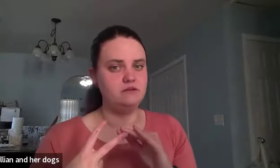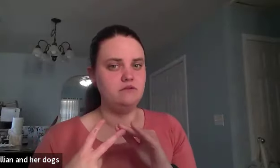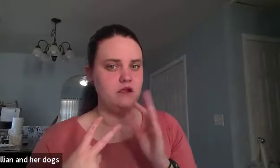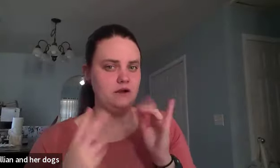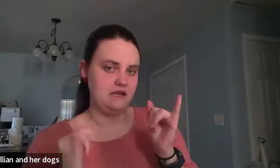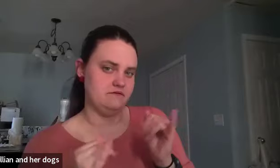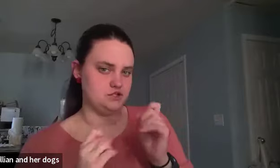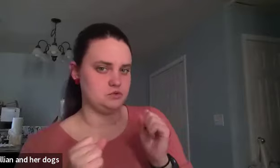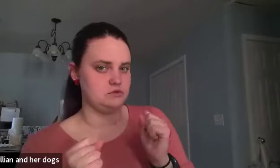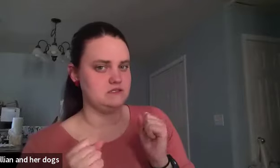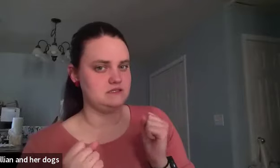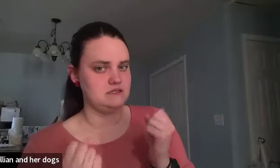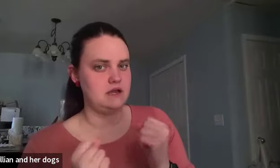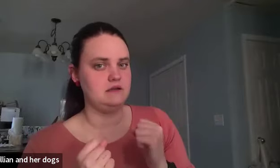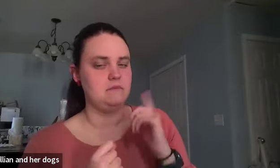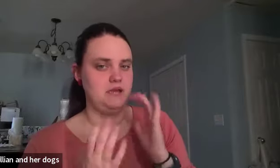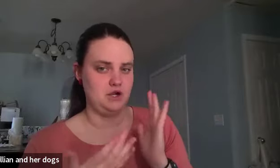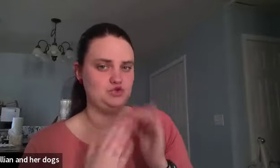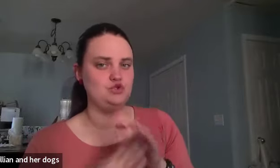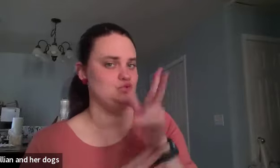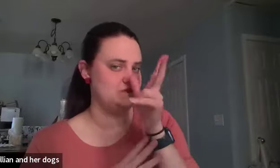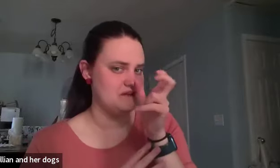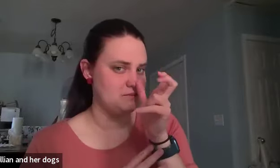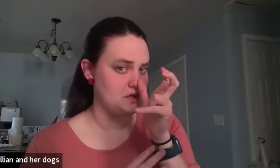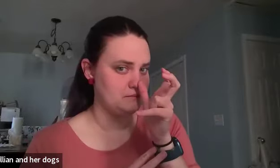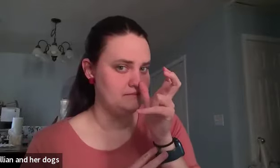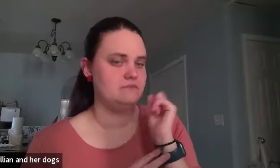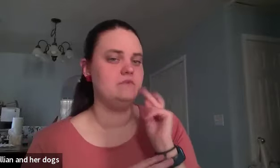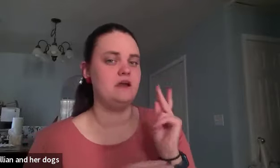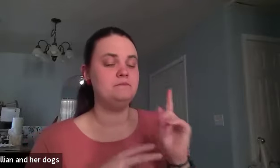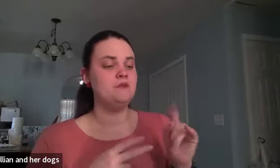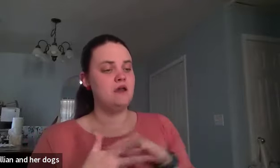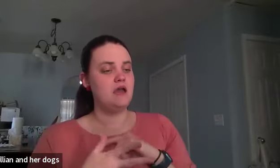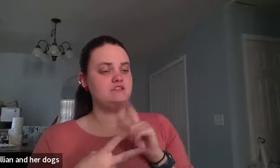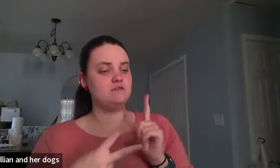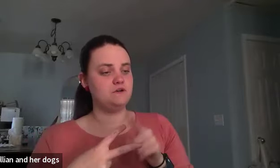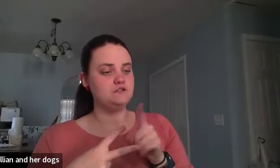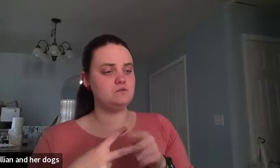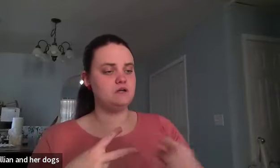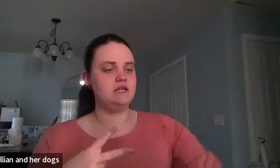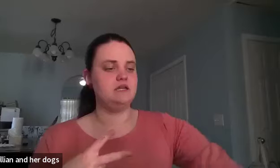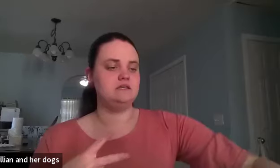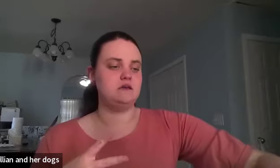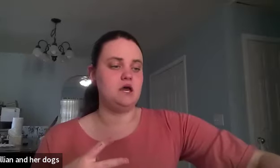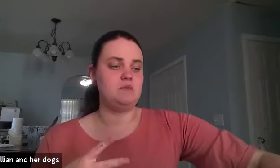often, their individual sign compared to the sign for bug. Okay. And so the first one is